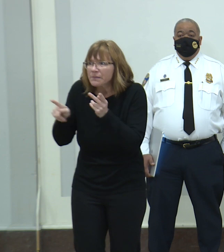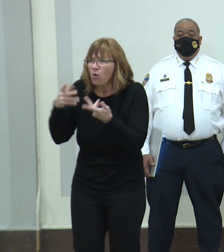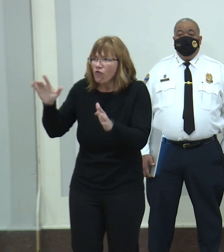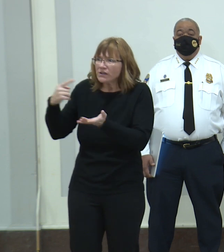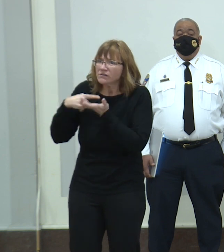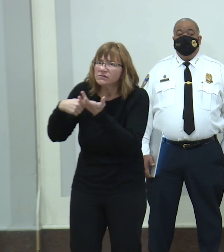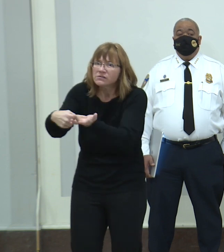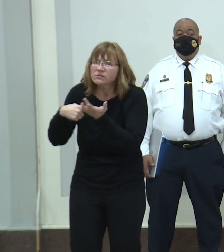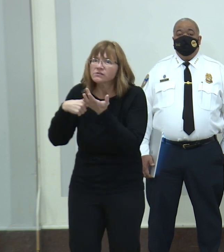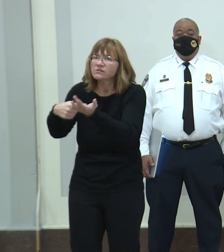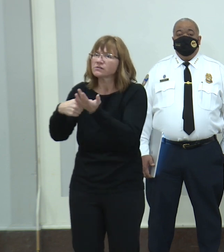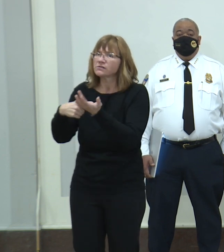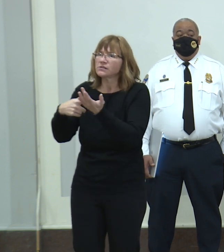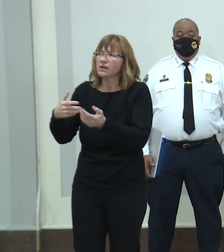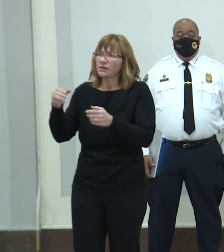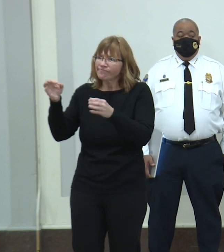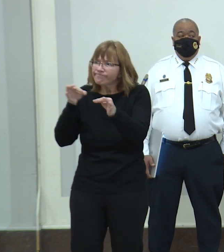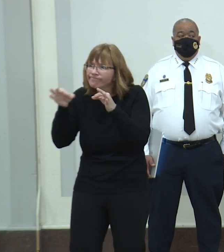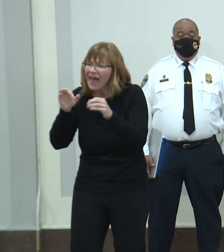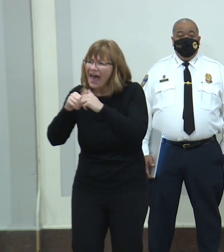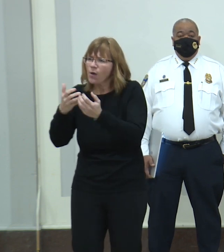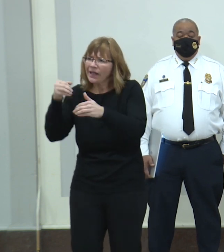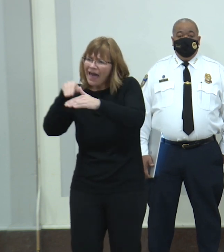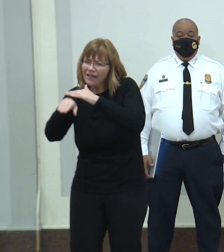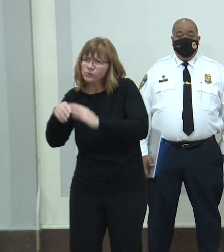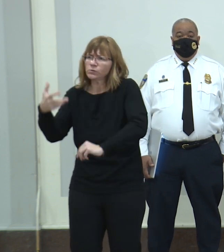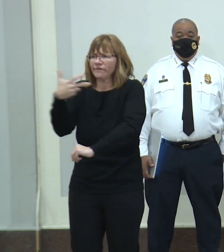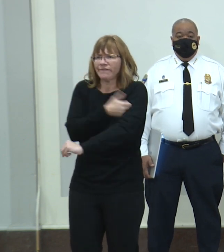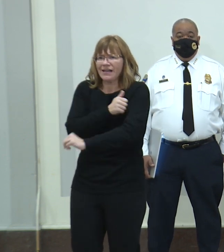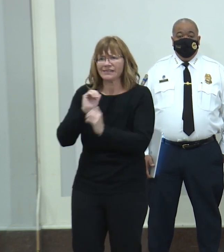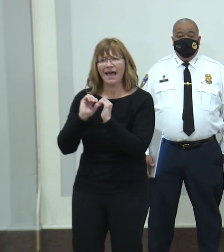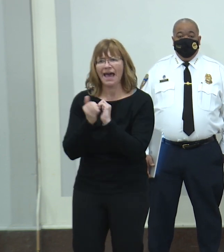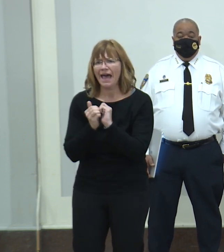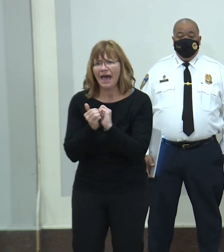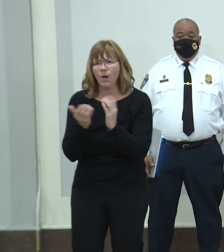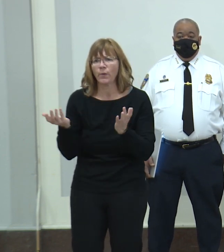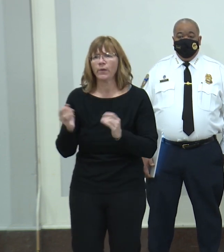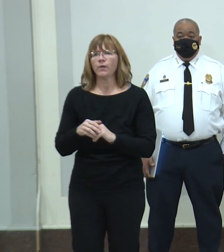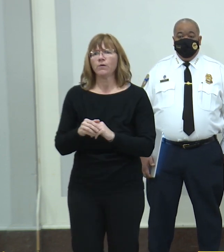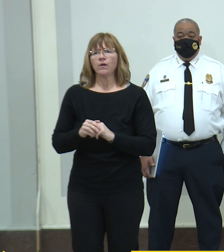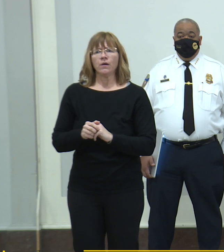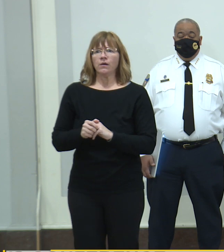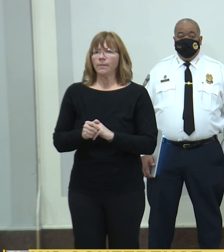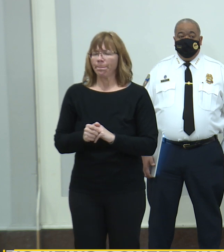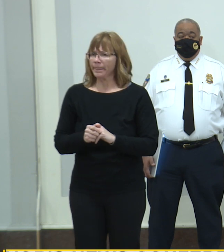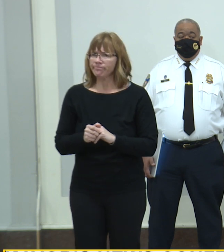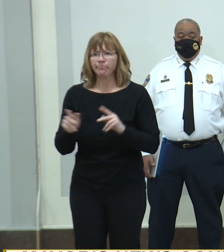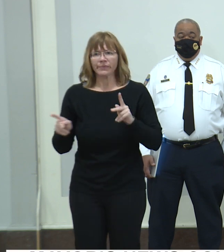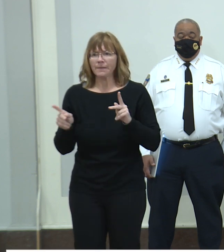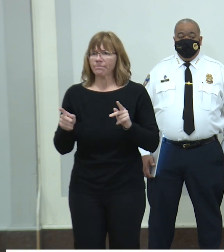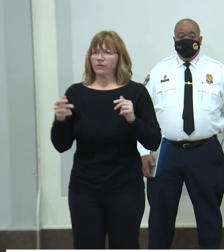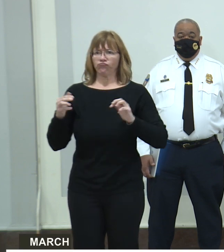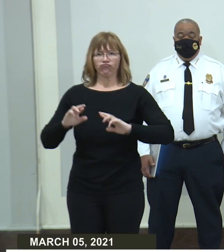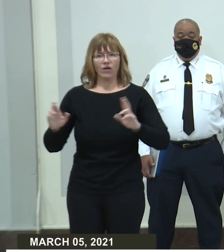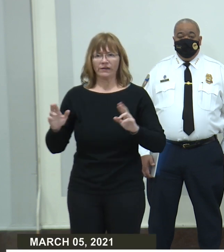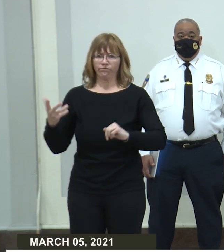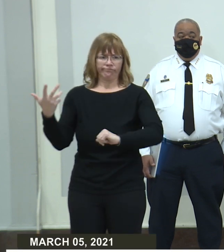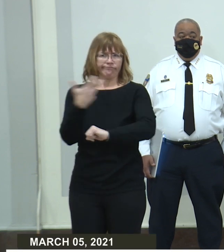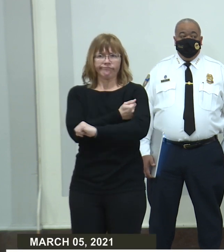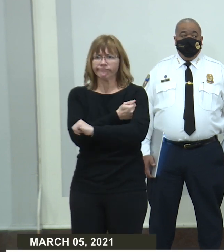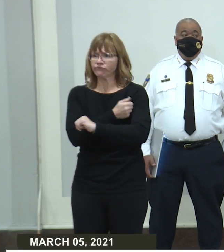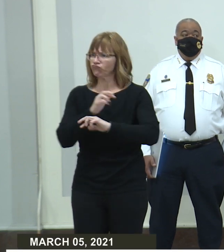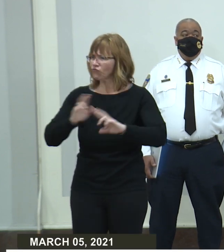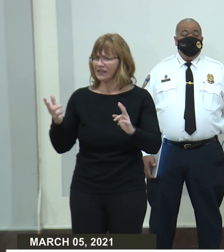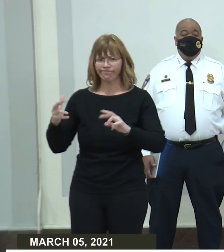we heard was a lot of people say they are ready to get this vaccine now, but are struggling to access appointments.